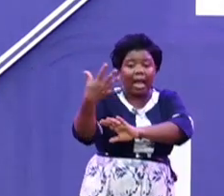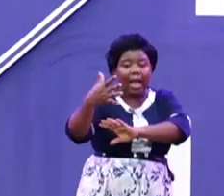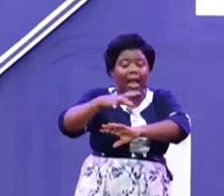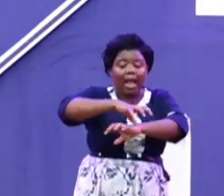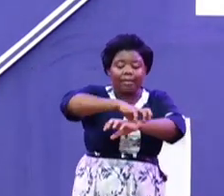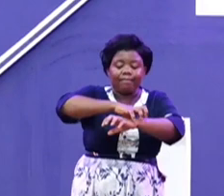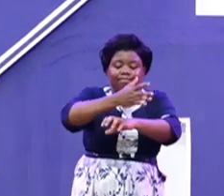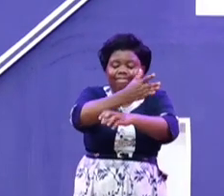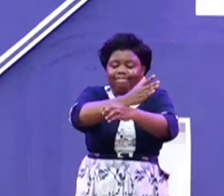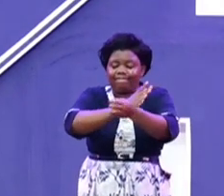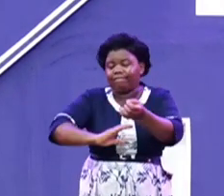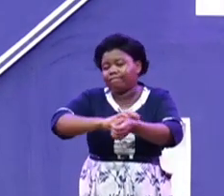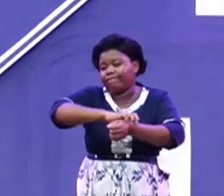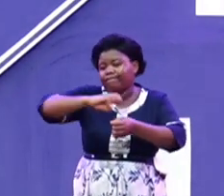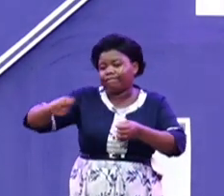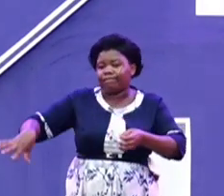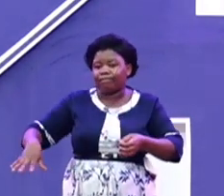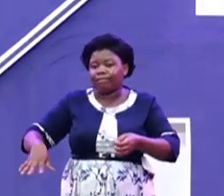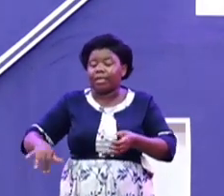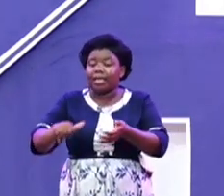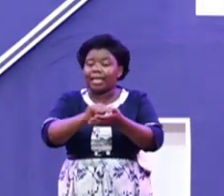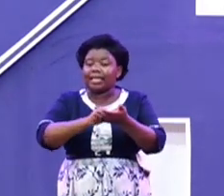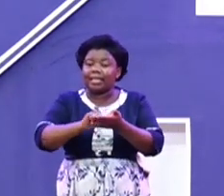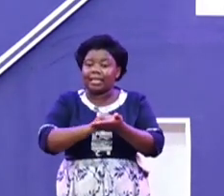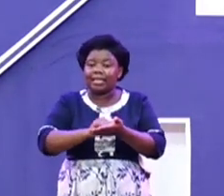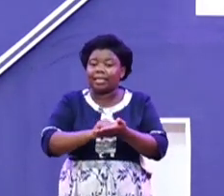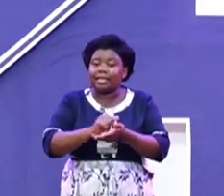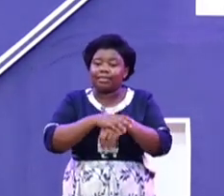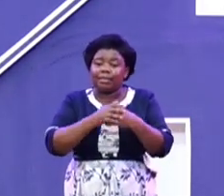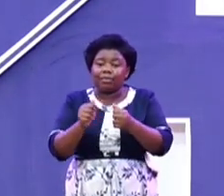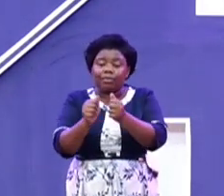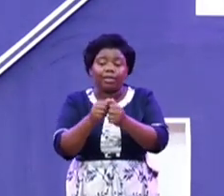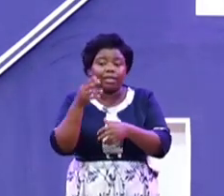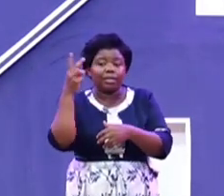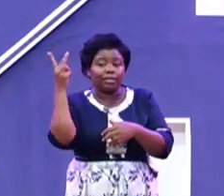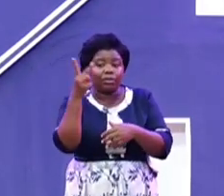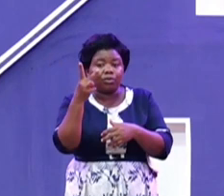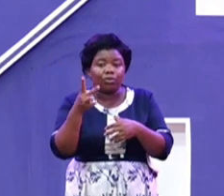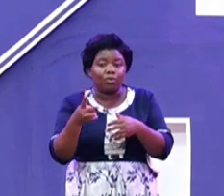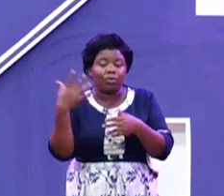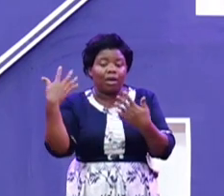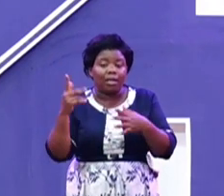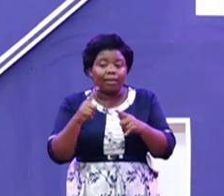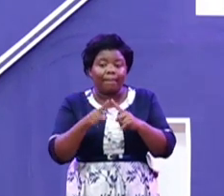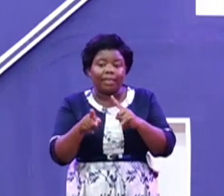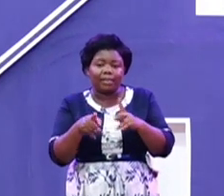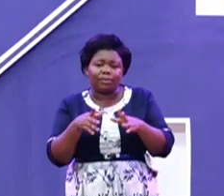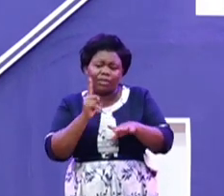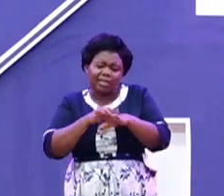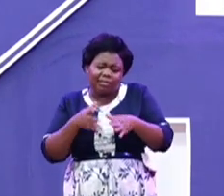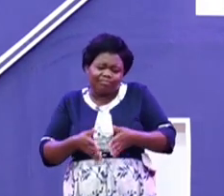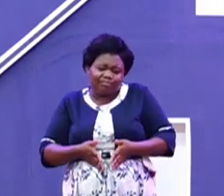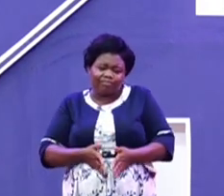akamubaka ku mu butonde nga bamutonda n'emikono ebiri mu butanwa omusawo akakono akamu kakoze eki